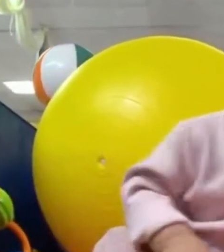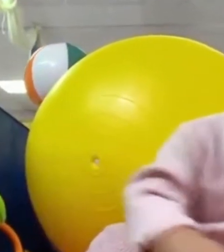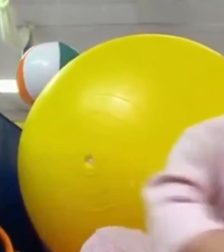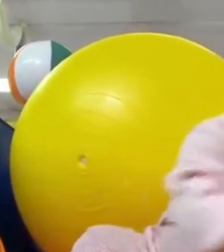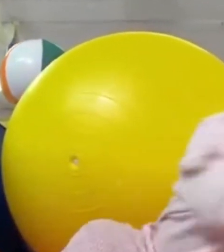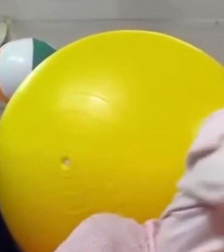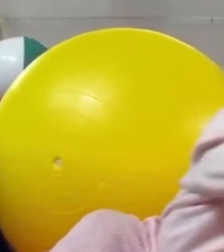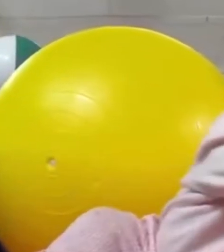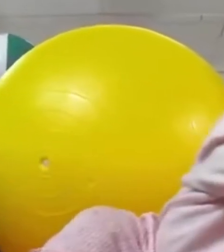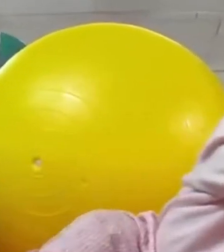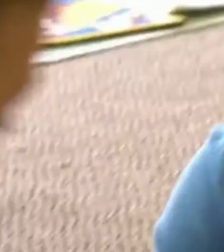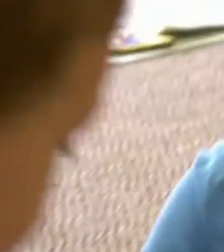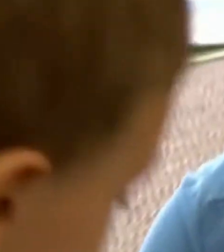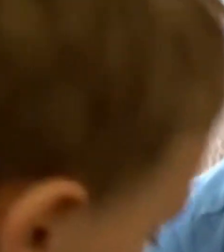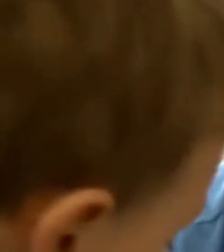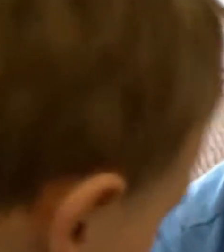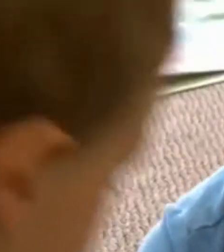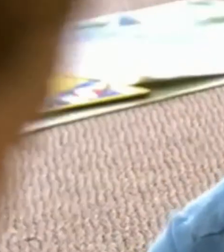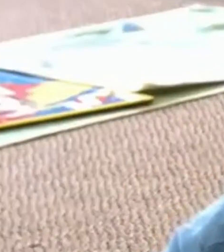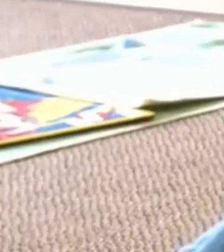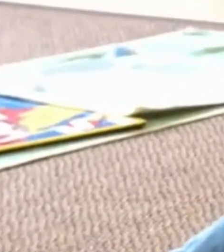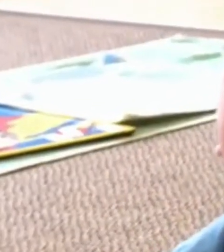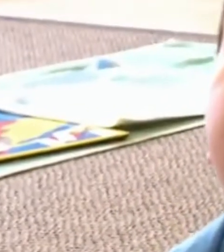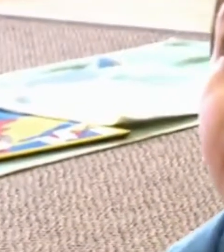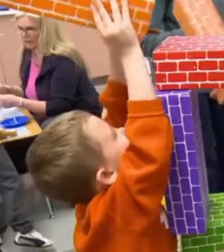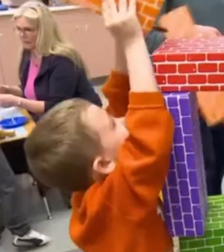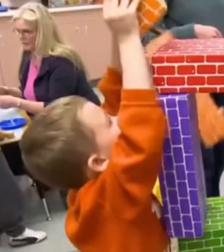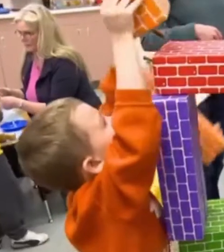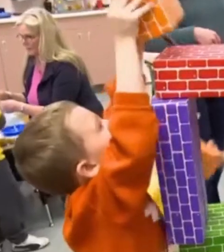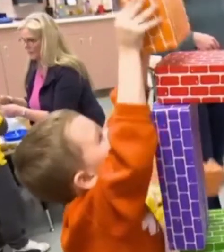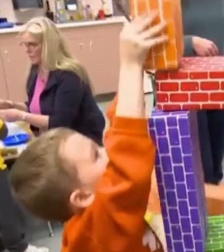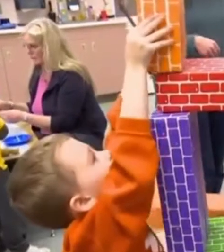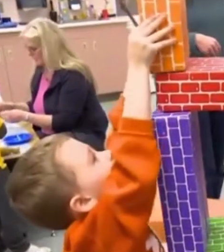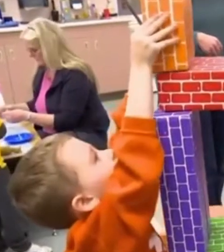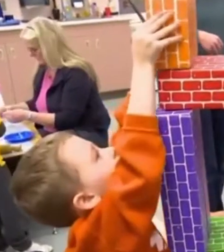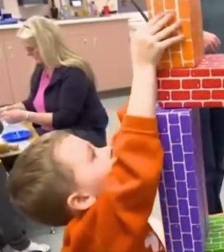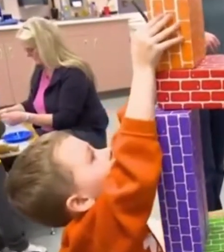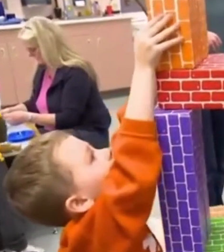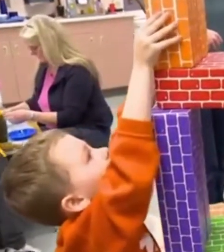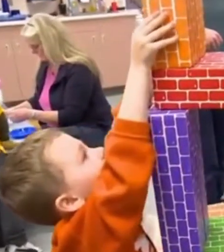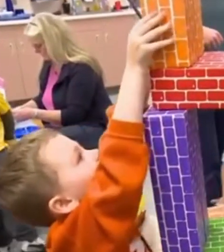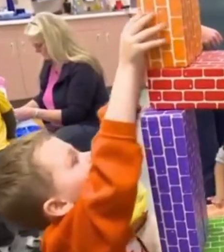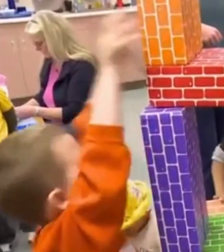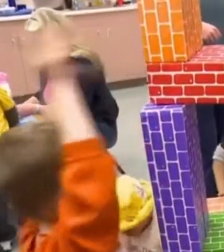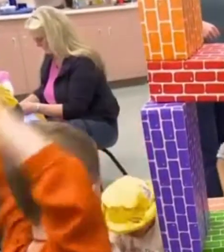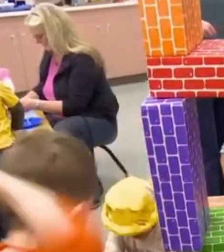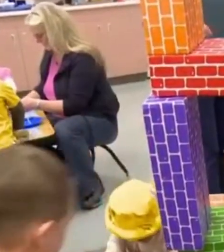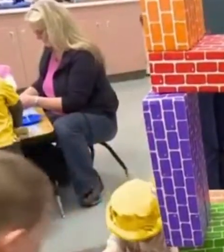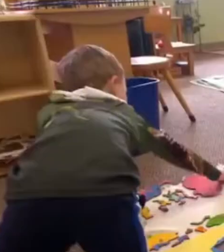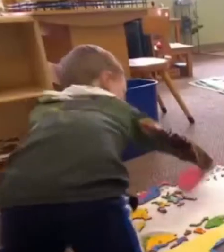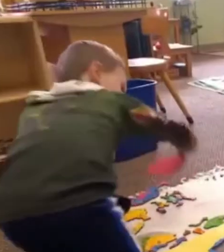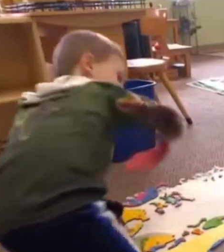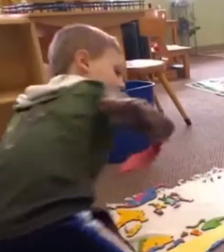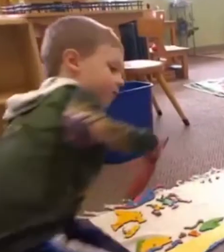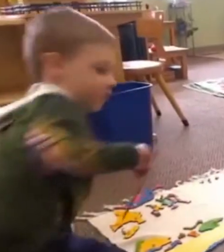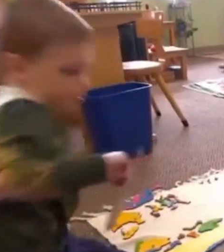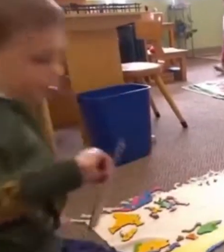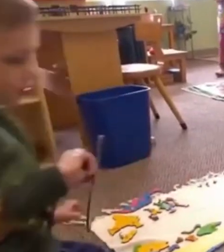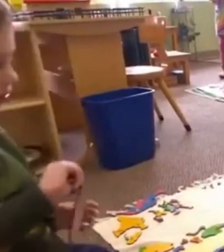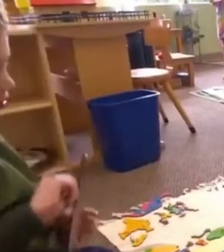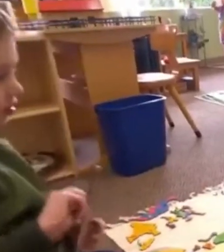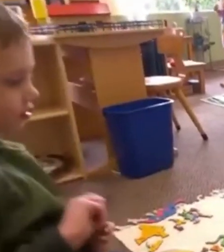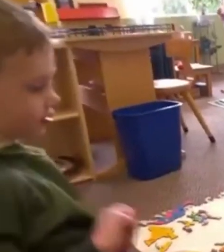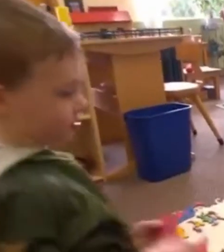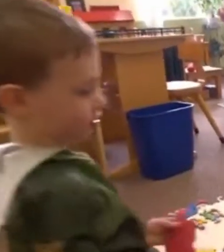Science tells us that brains, minds, are built, not born. And at the center of this